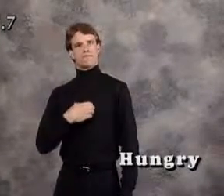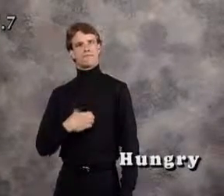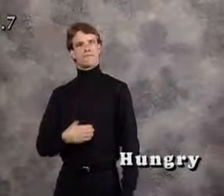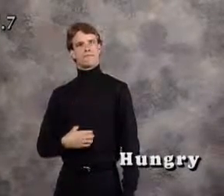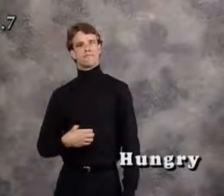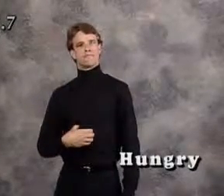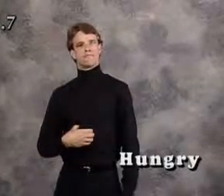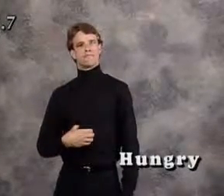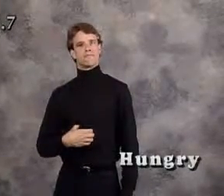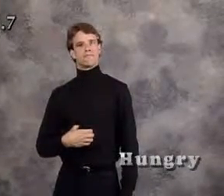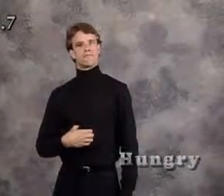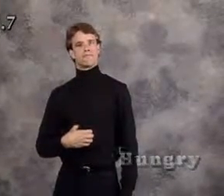Hungry.